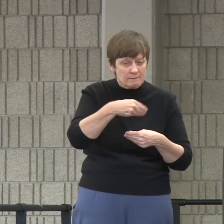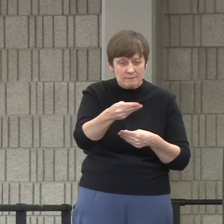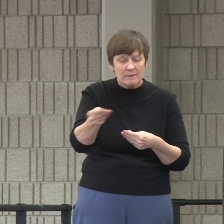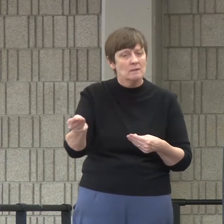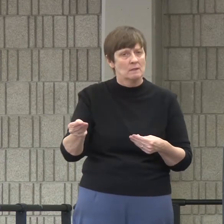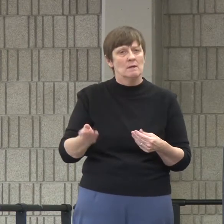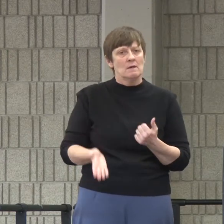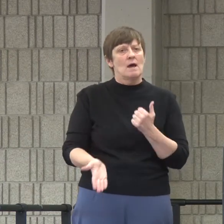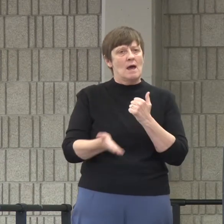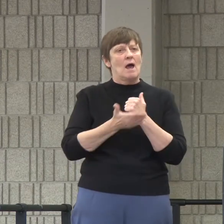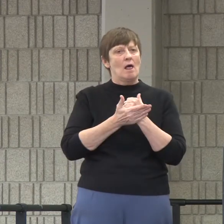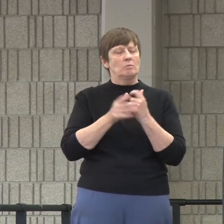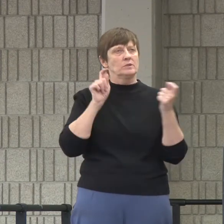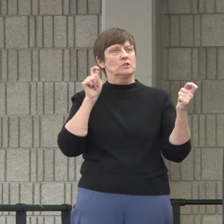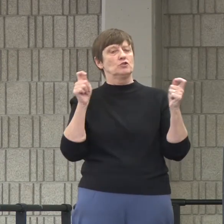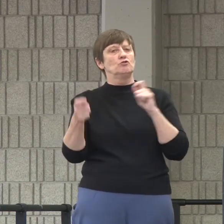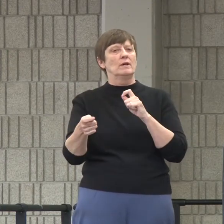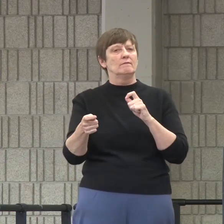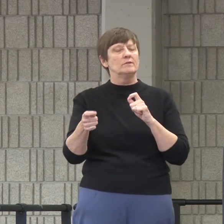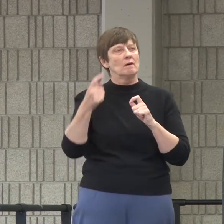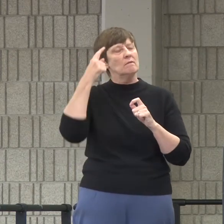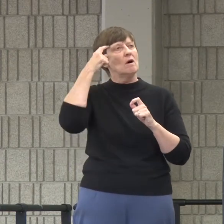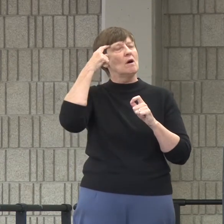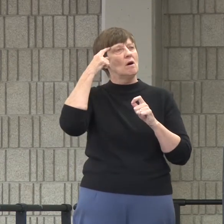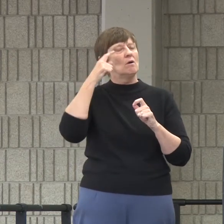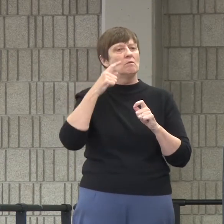contribute to the global shift that we're seeking.